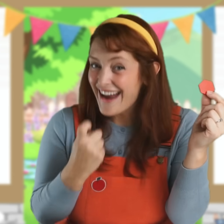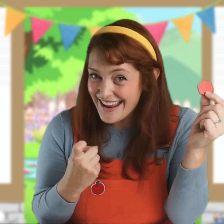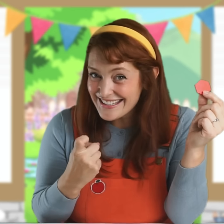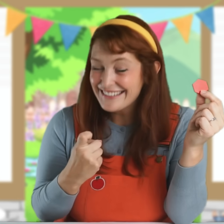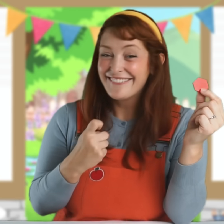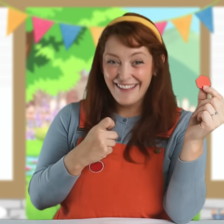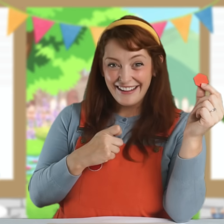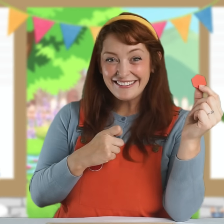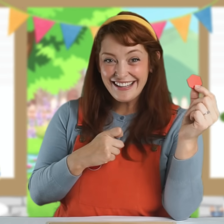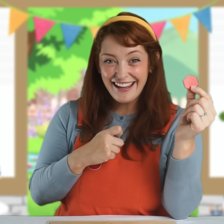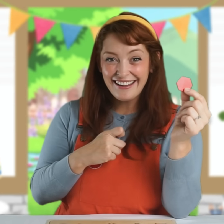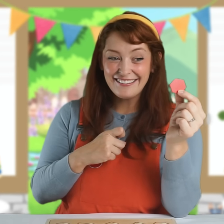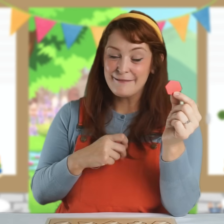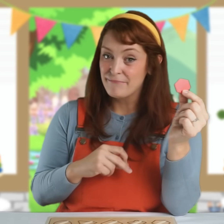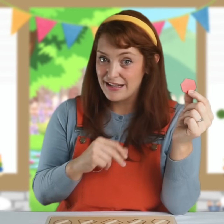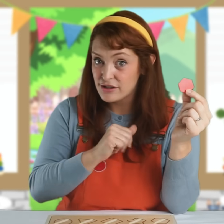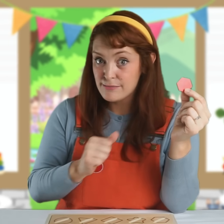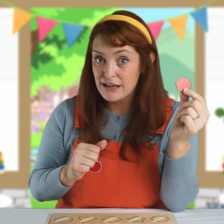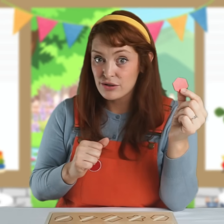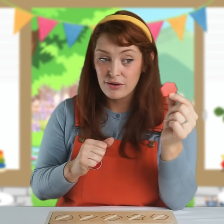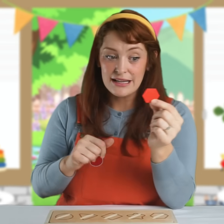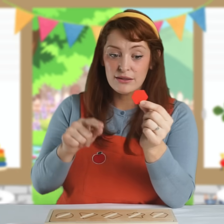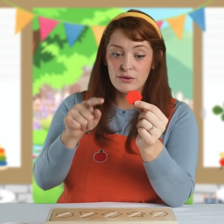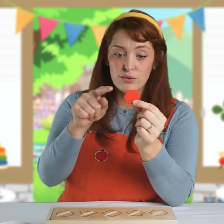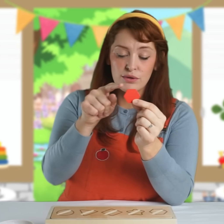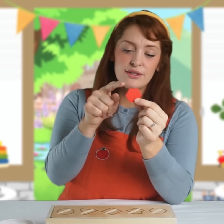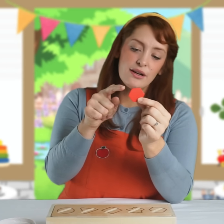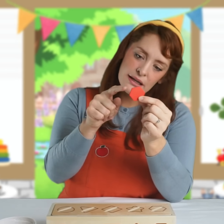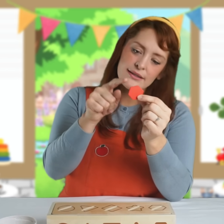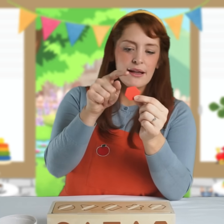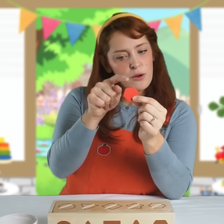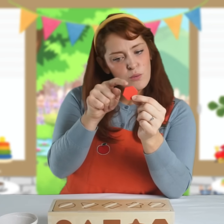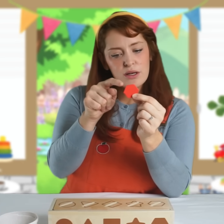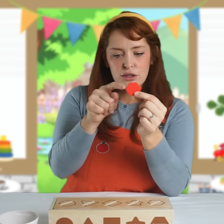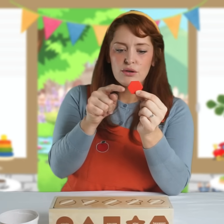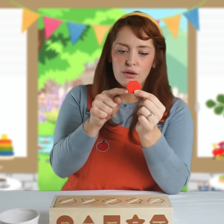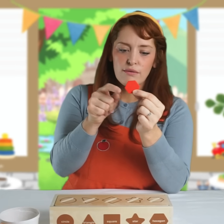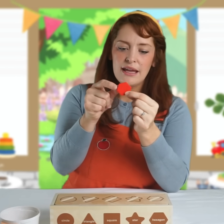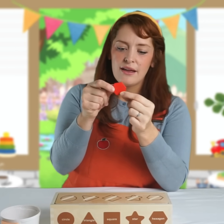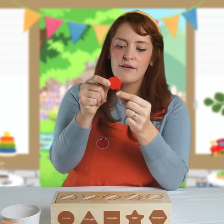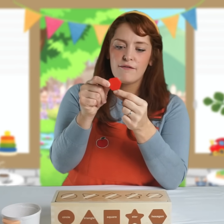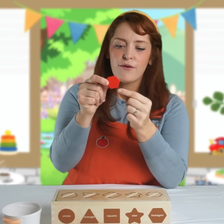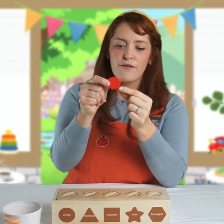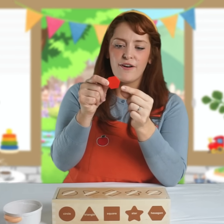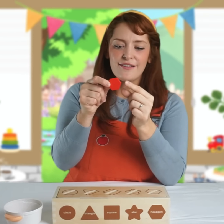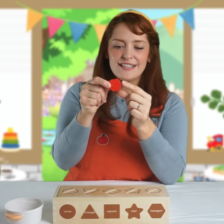Red. Well done. Let's just make sure it's got all the sides. 1, 2, 3, 4, 5,